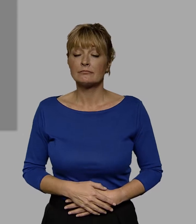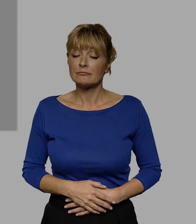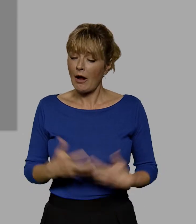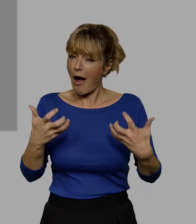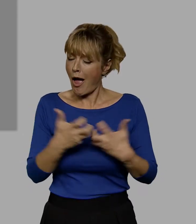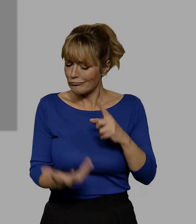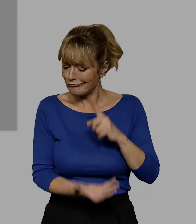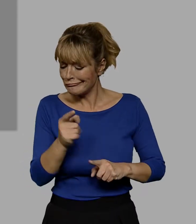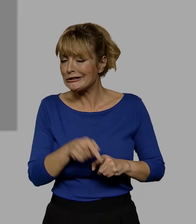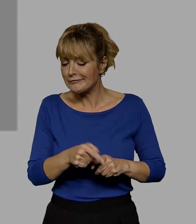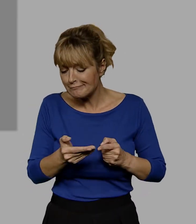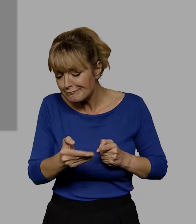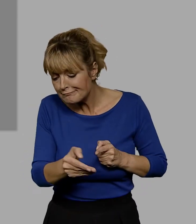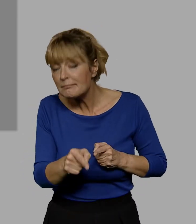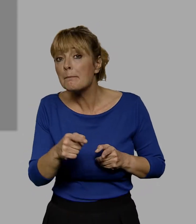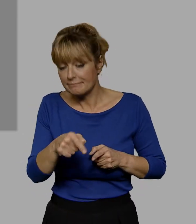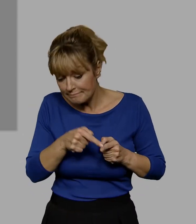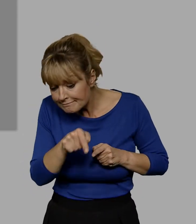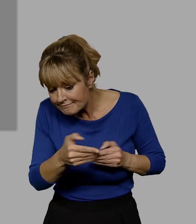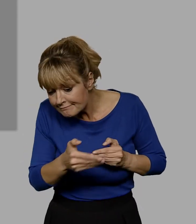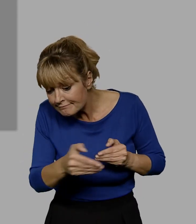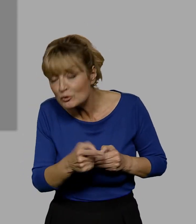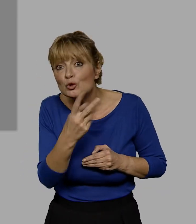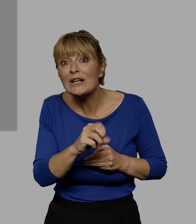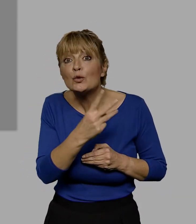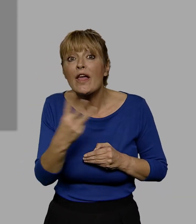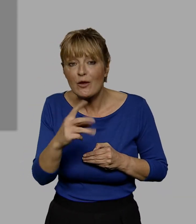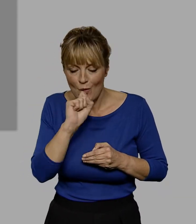To support this by 2023, we will 1.